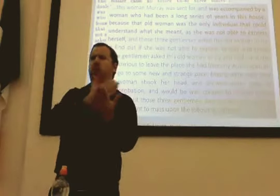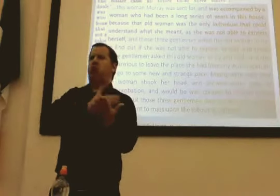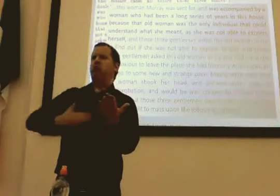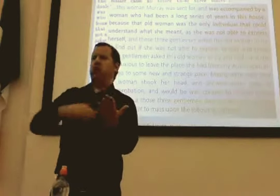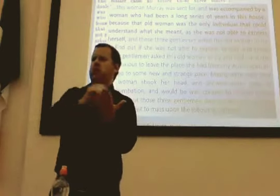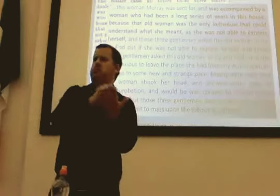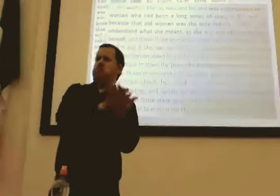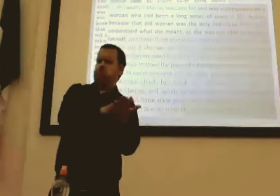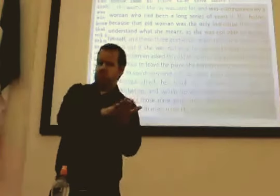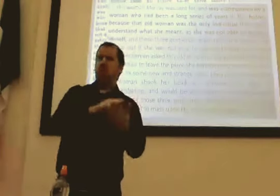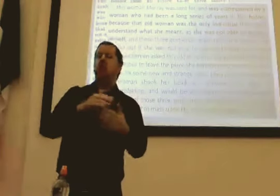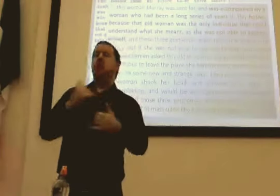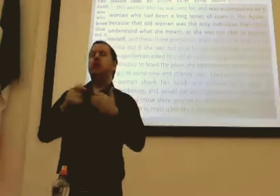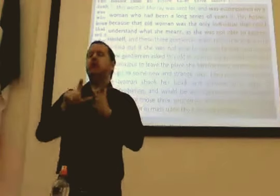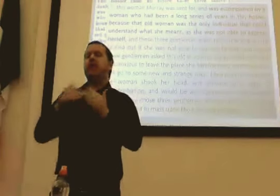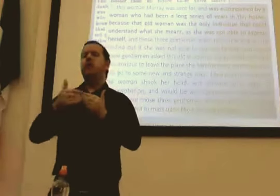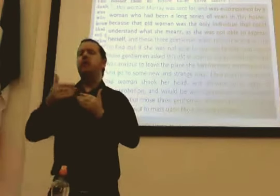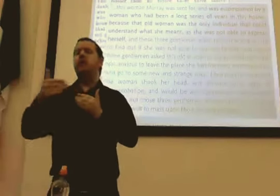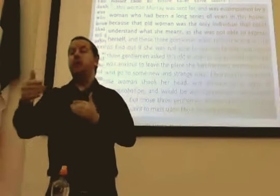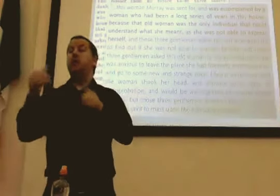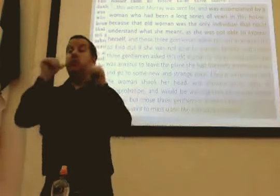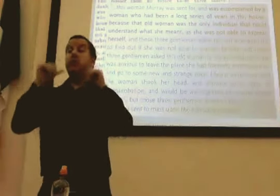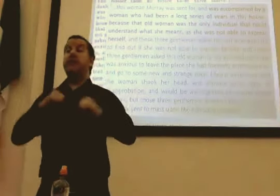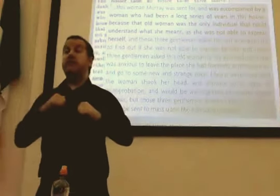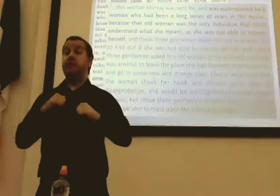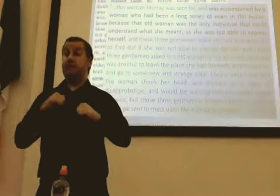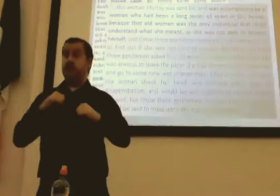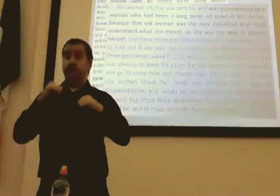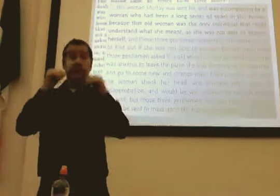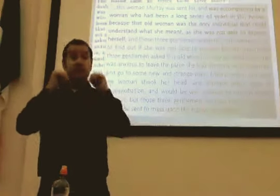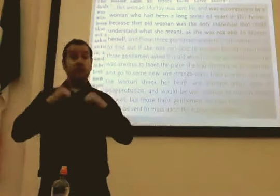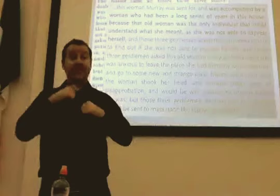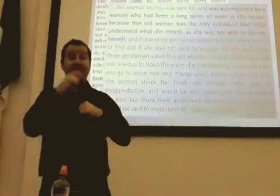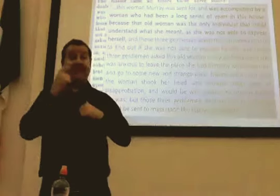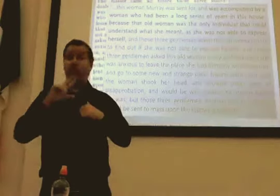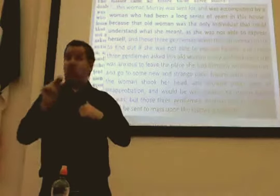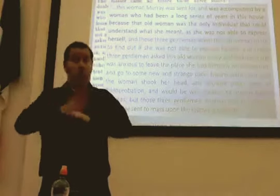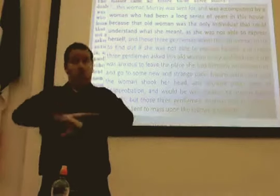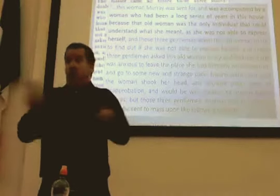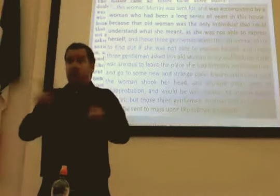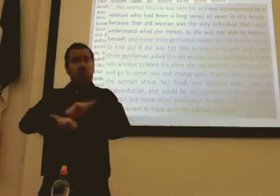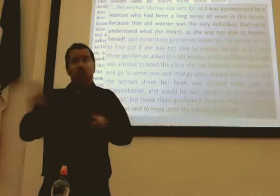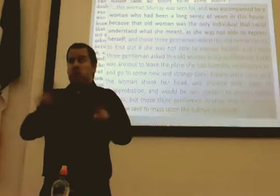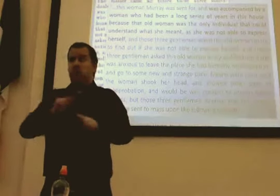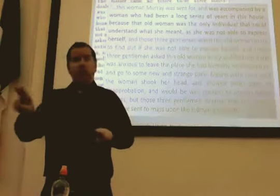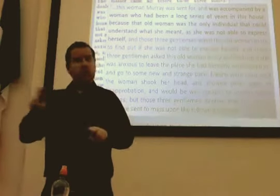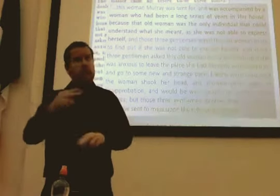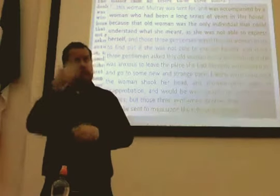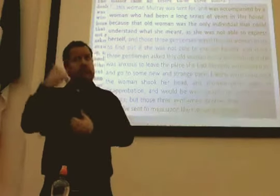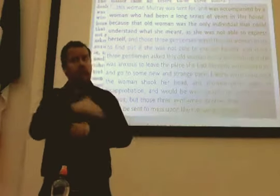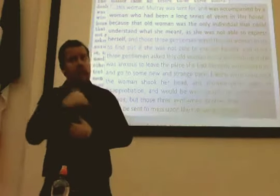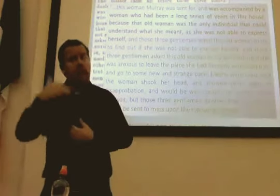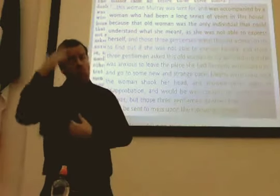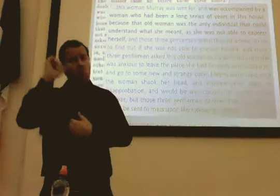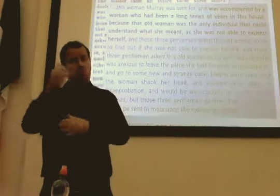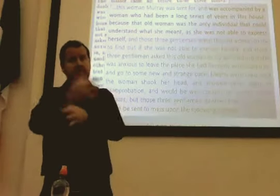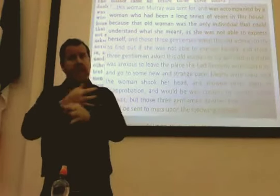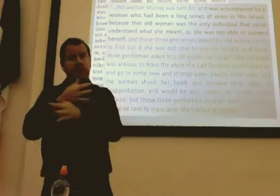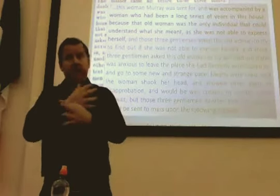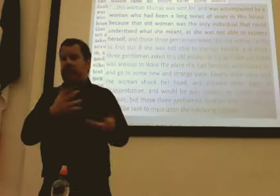information, they documented as Protestant, and then years later the priest said, no, they're not Protestant, they're Catholic. I